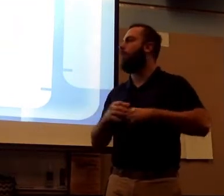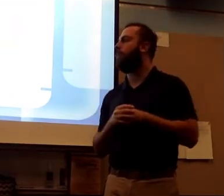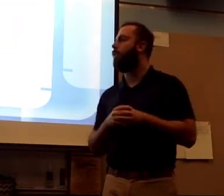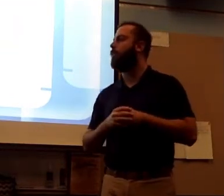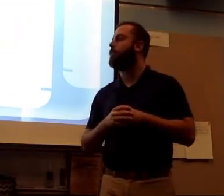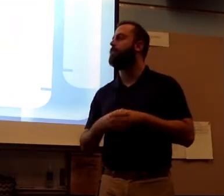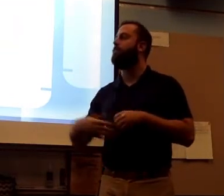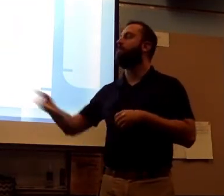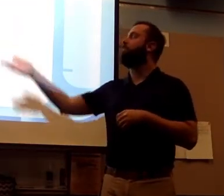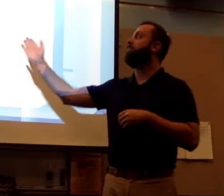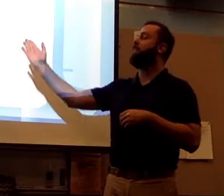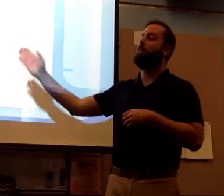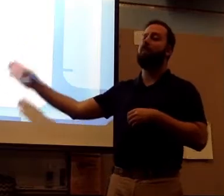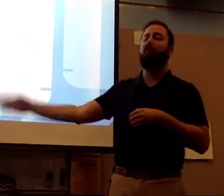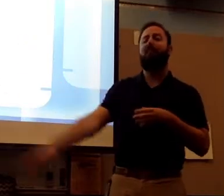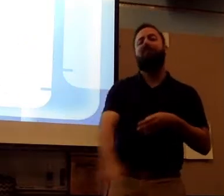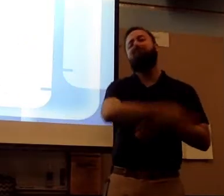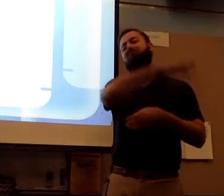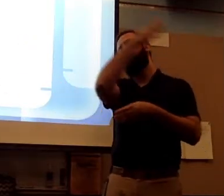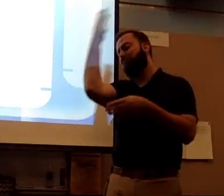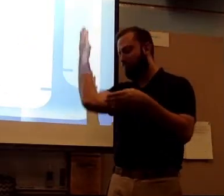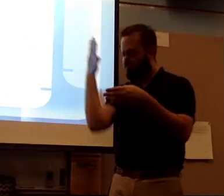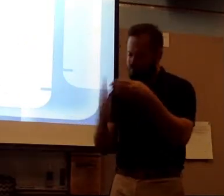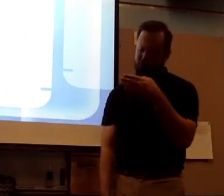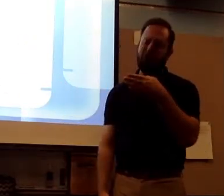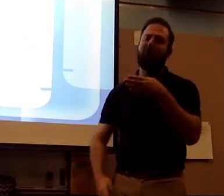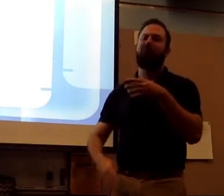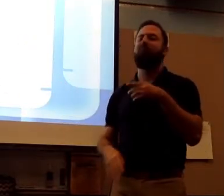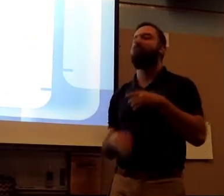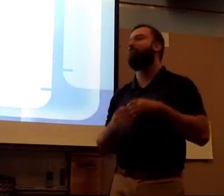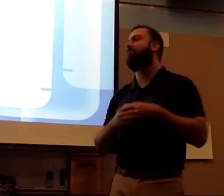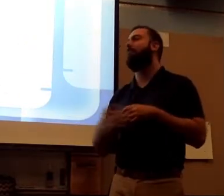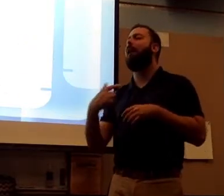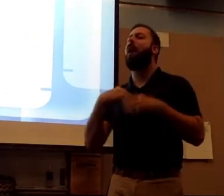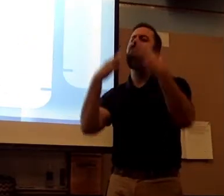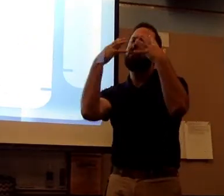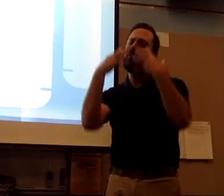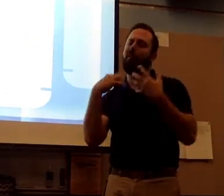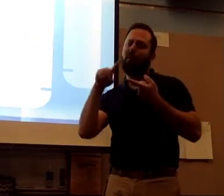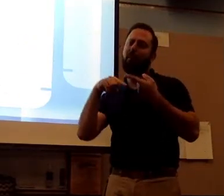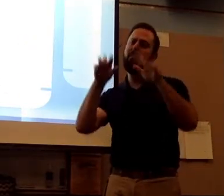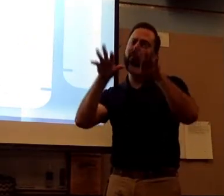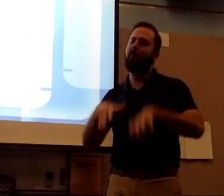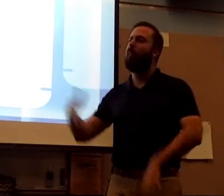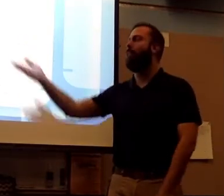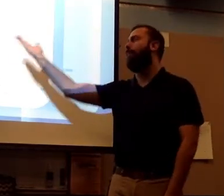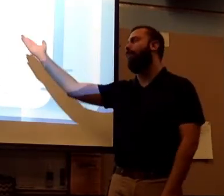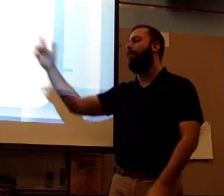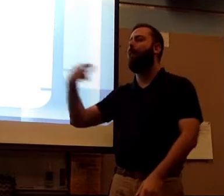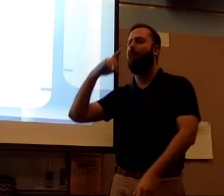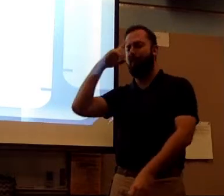Oh, the very end. Aww. I was sad when I typed this out. Like, oh, that's the last one.